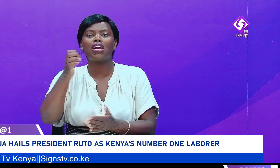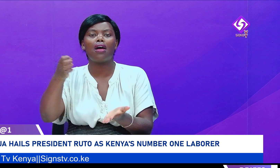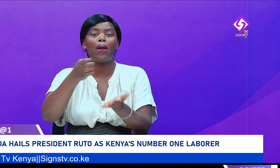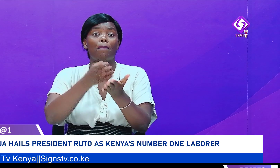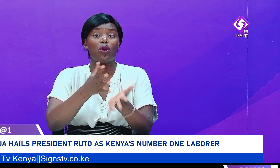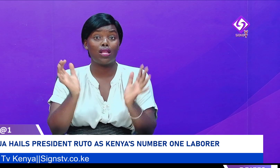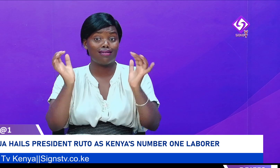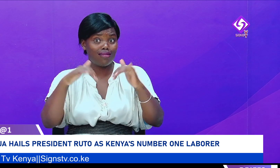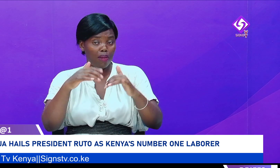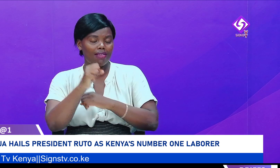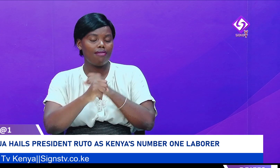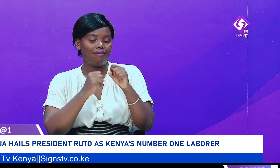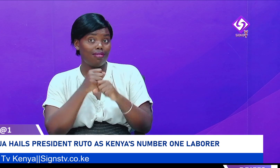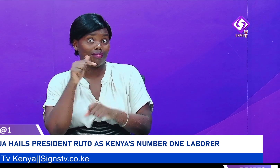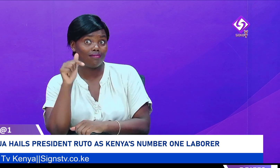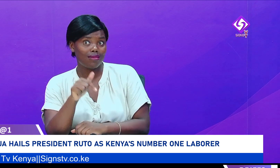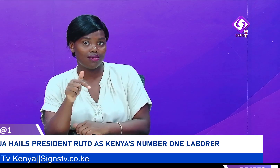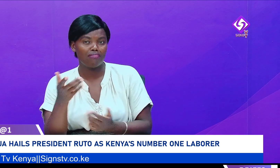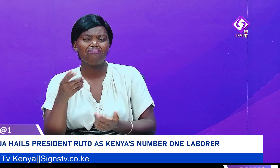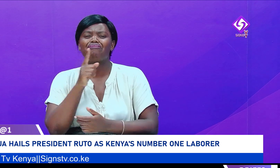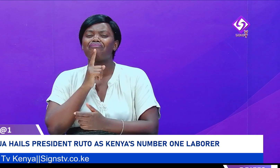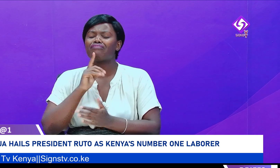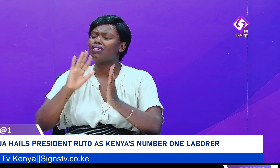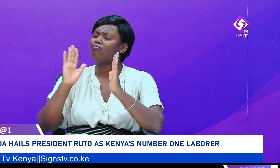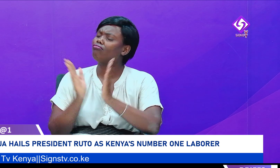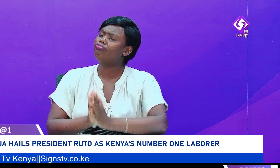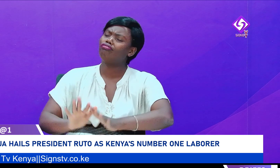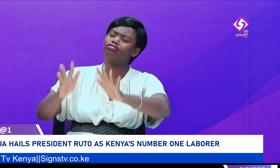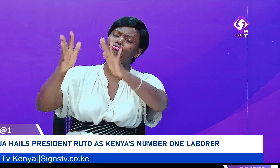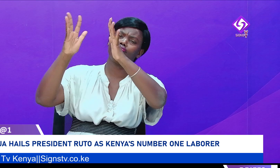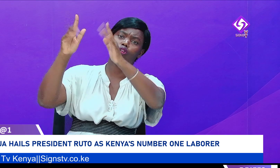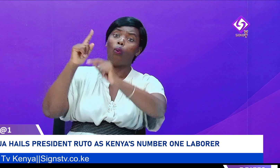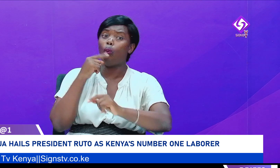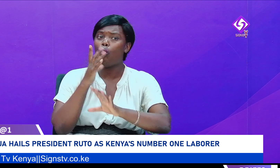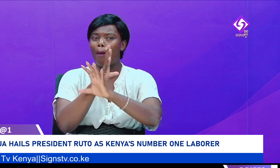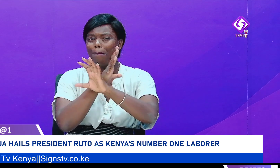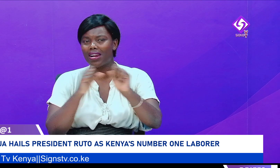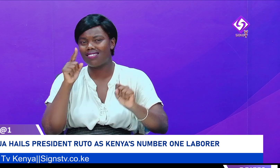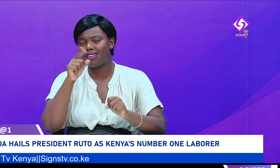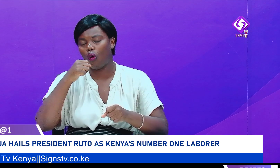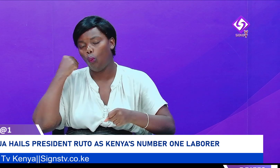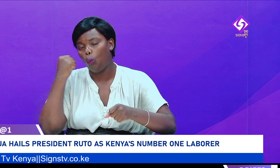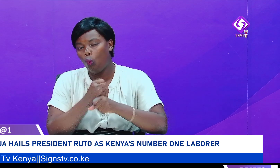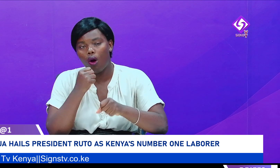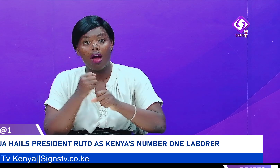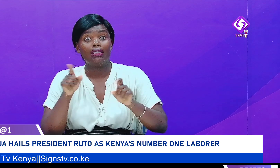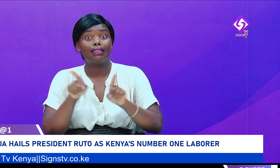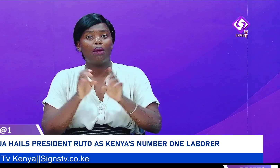Speaking at the Africa Employers Summit 2025 event, Mutua praised the president's